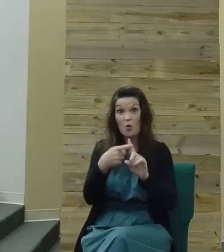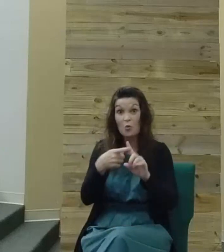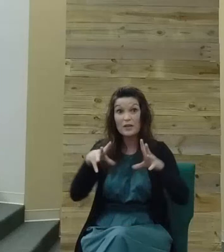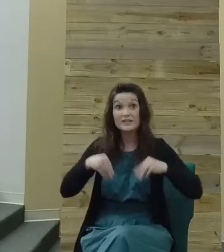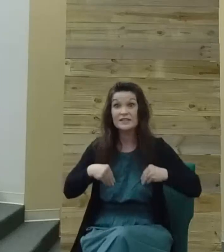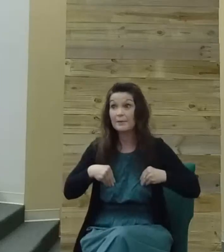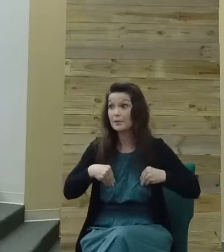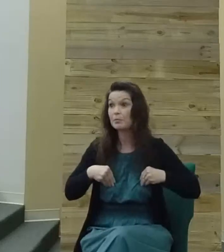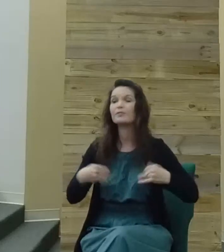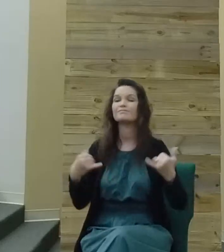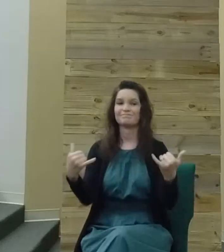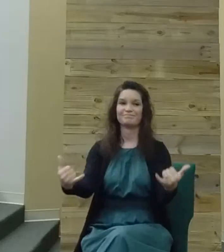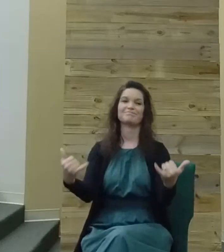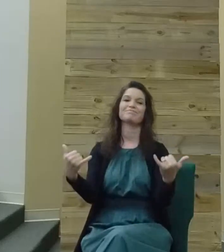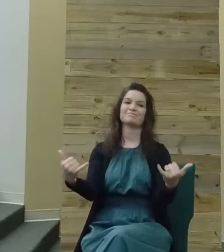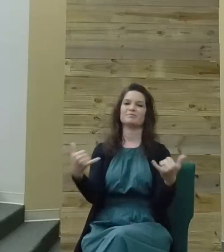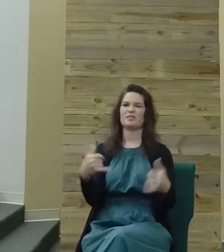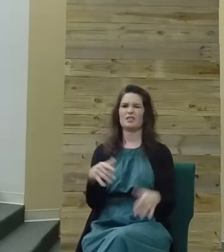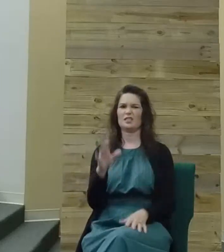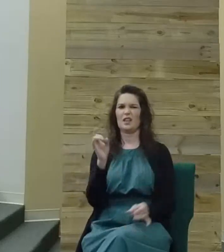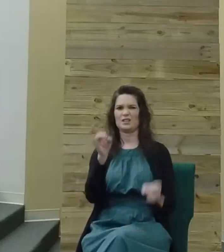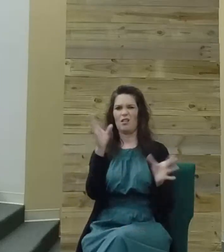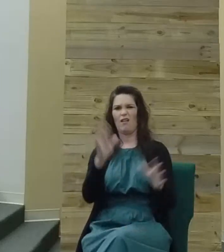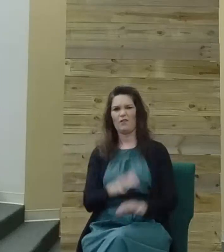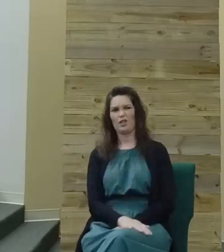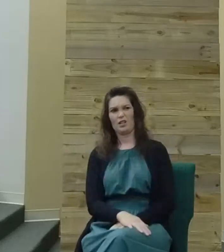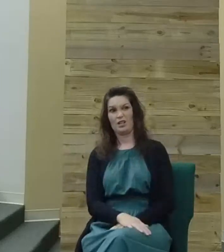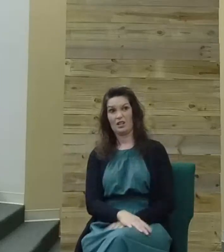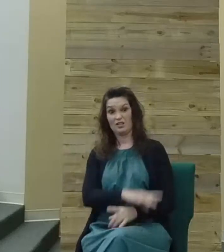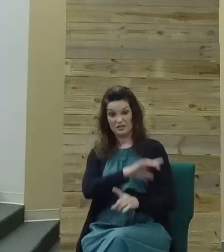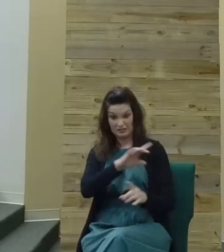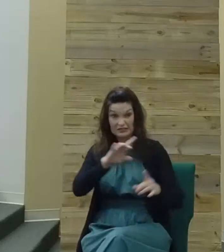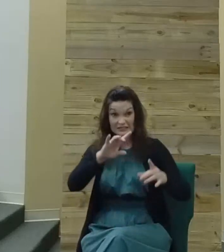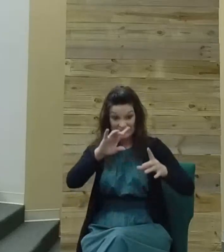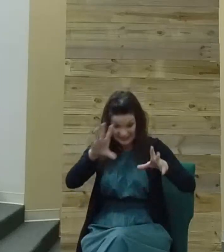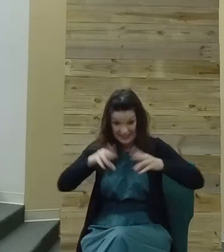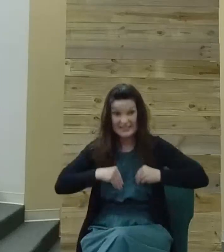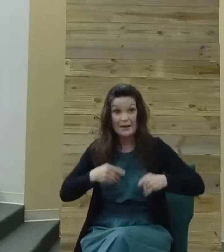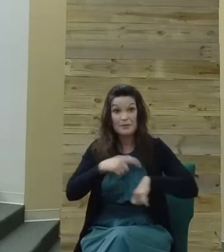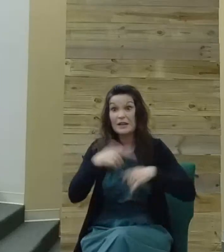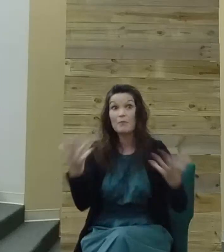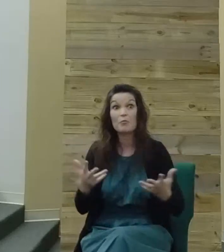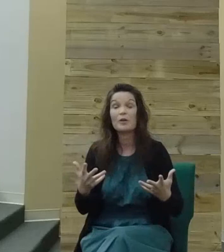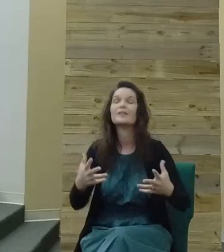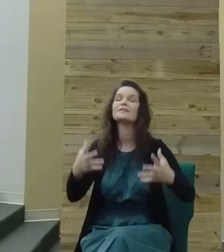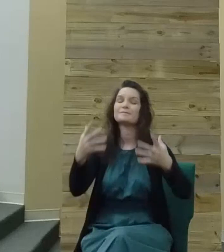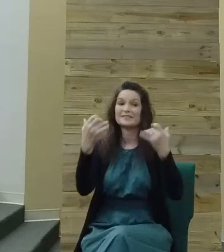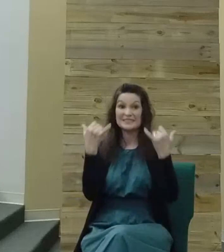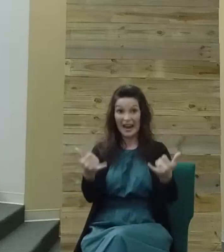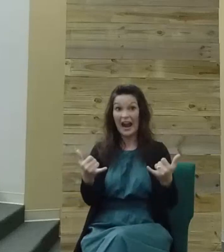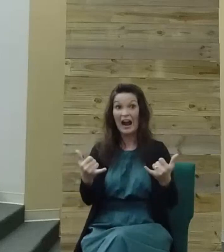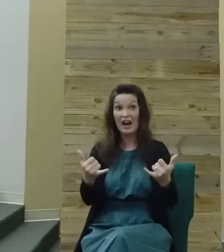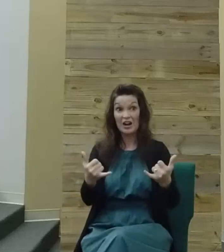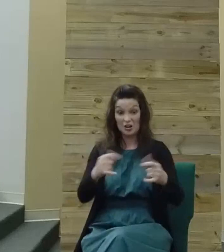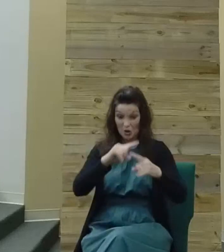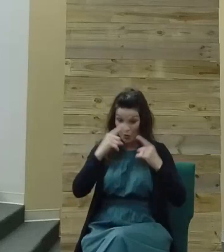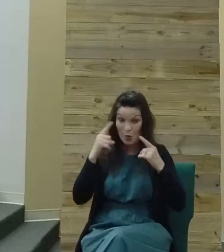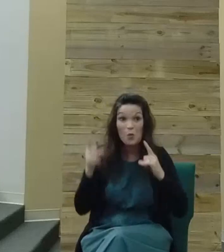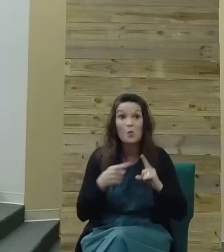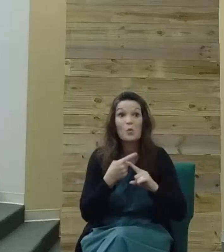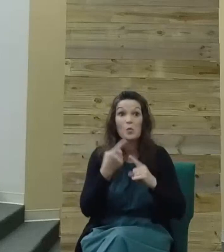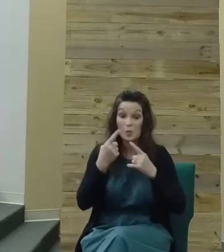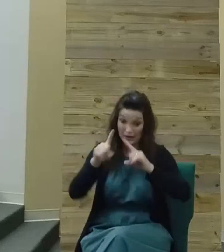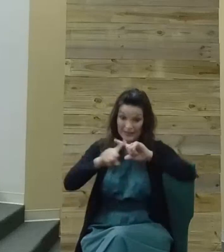the acceptable time? Now. That was pitiful. When is the acceptable time? Now. When is the